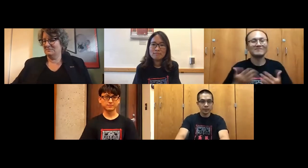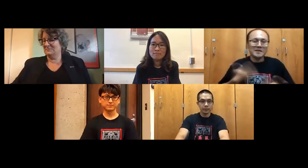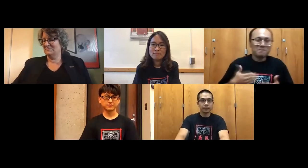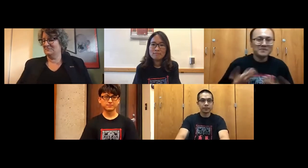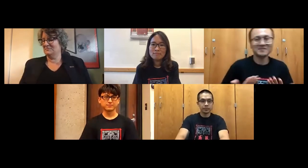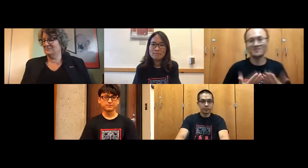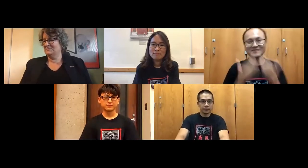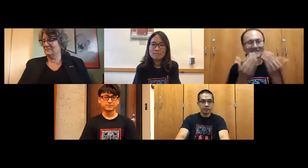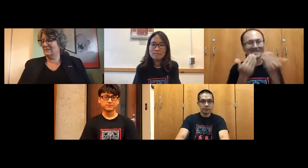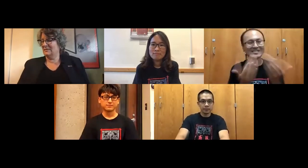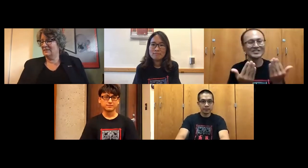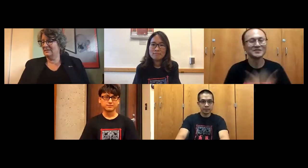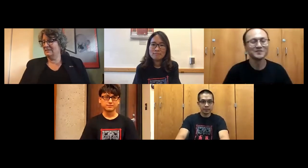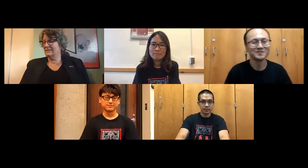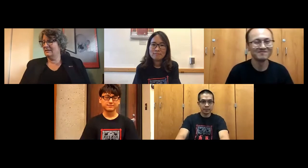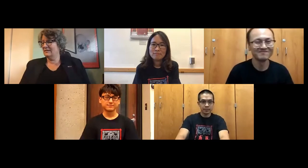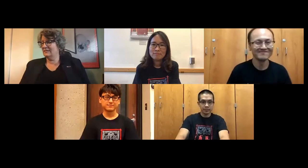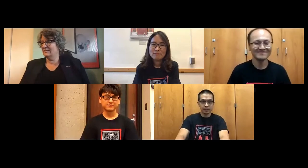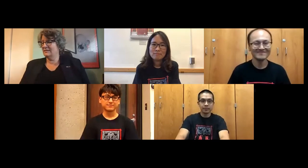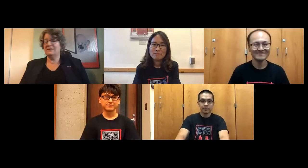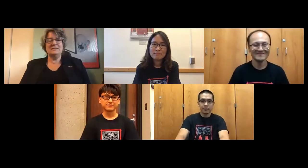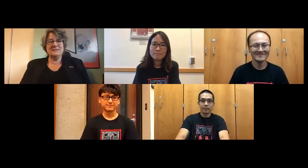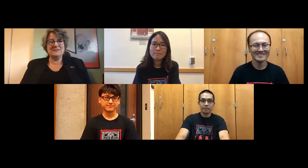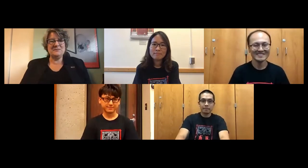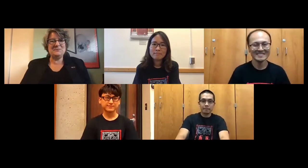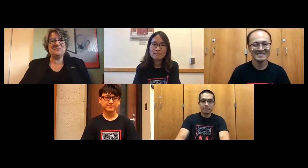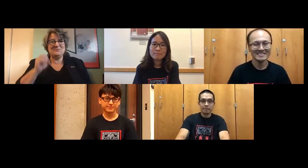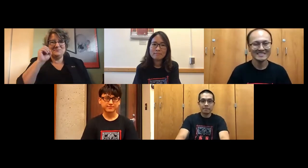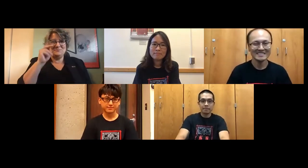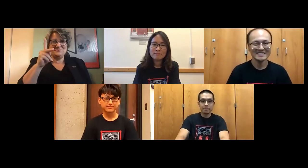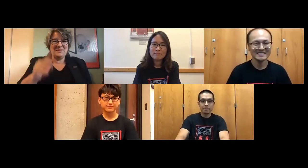and happy to be with everybody. Thank you for having me.